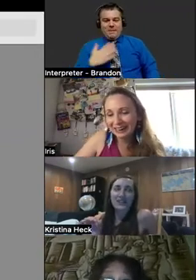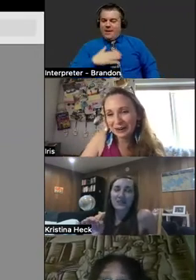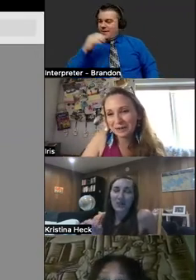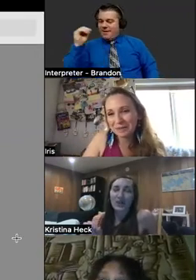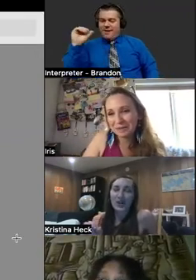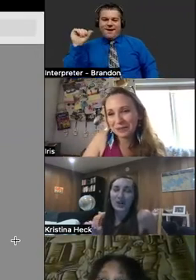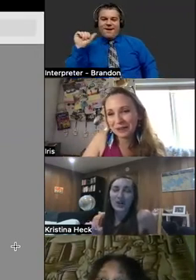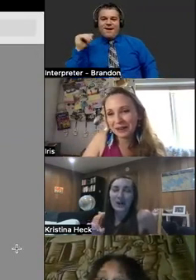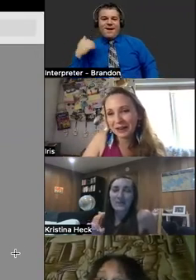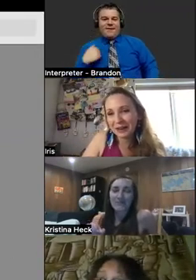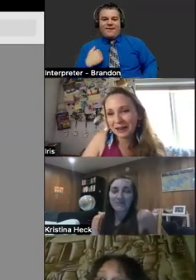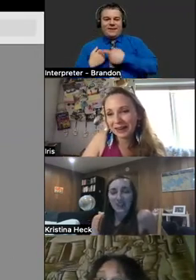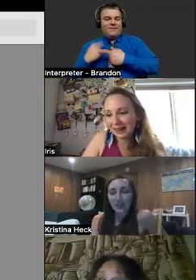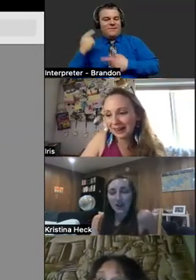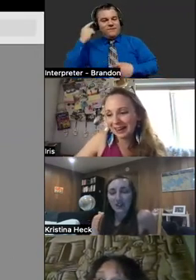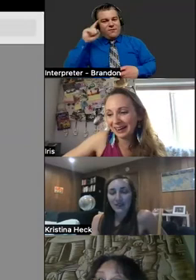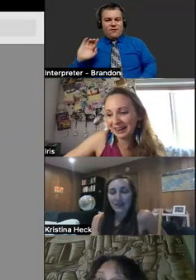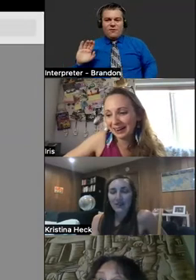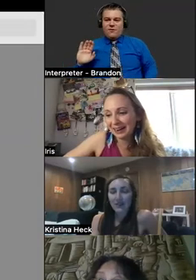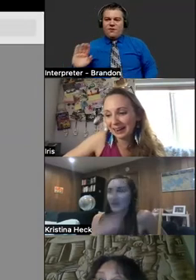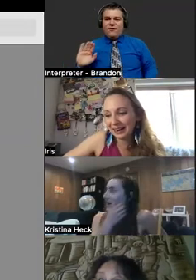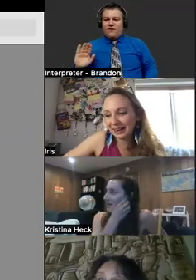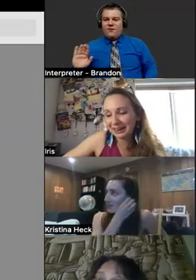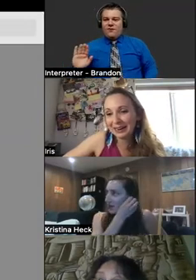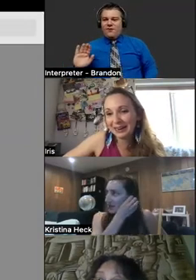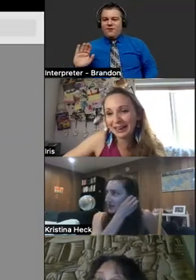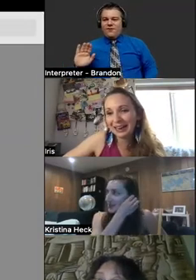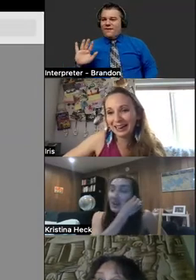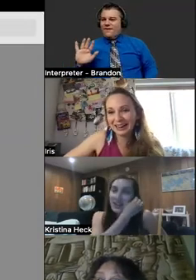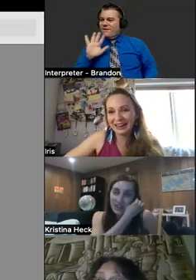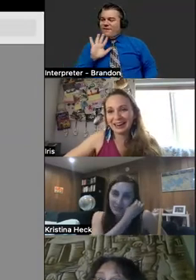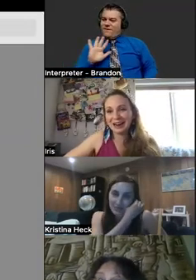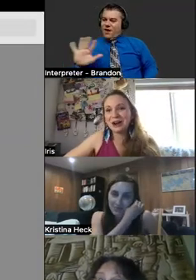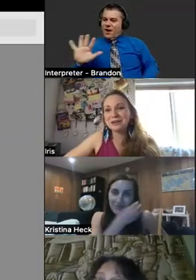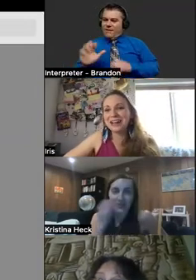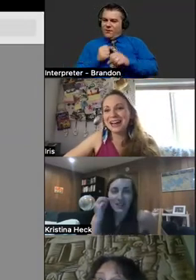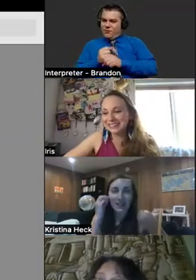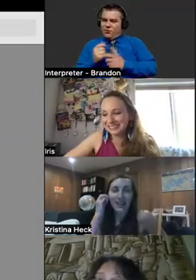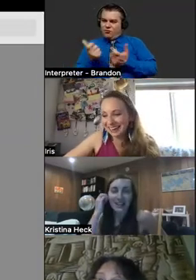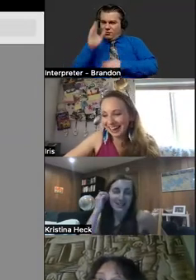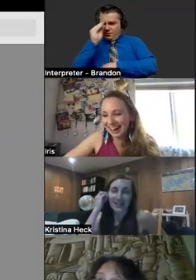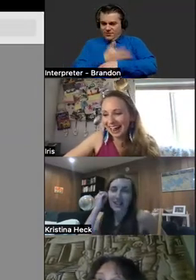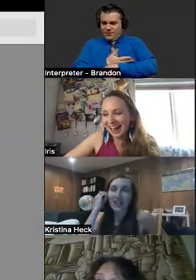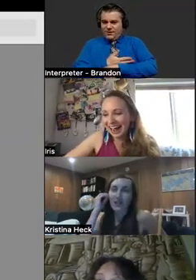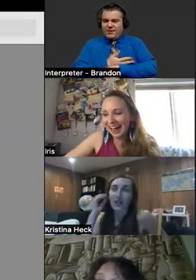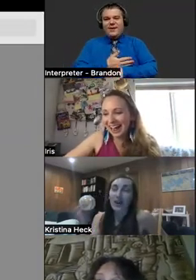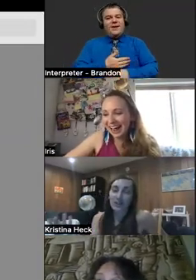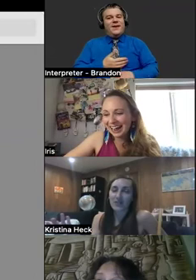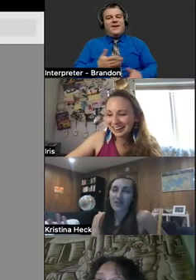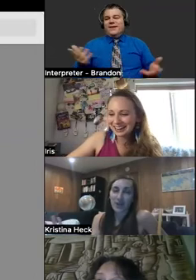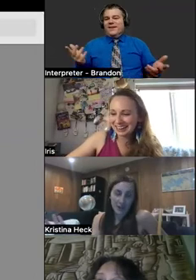this for her little 5-year-old grandson, oh yeah. like